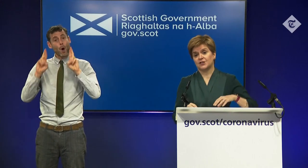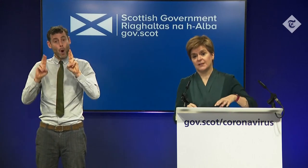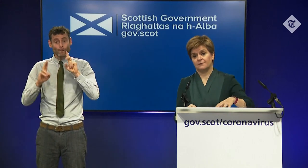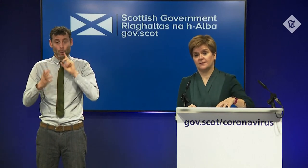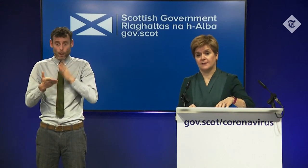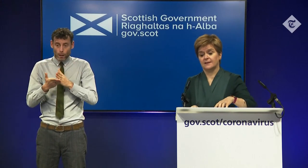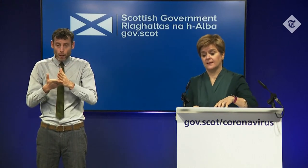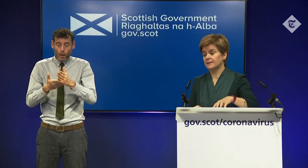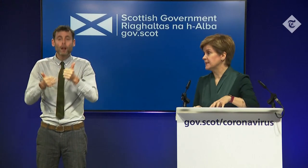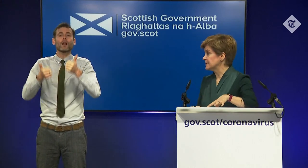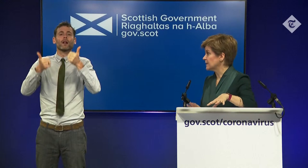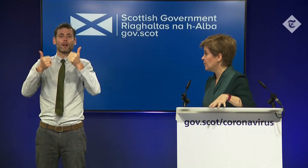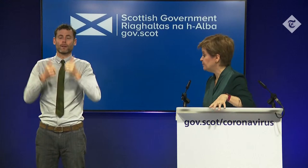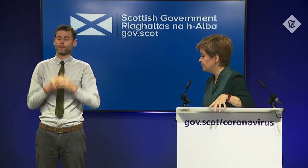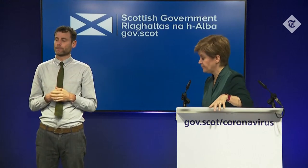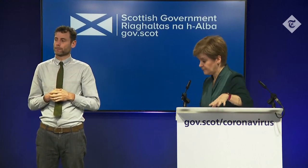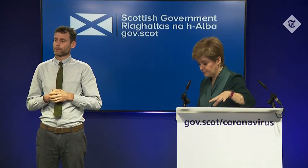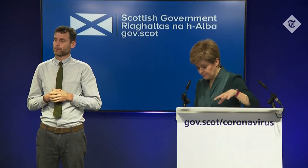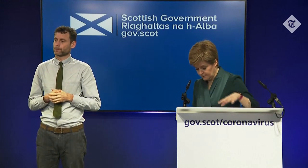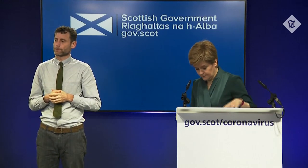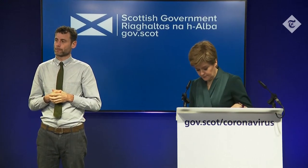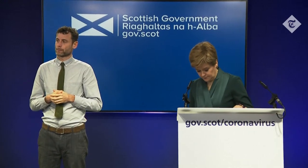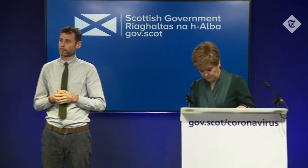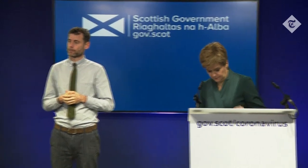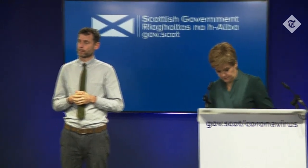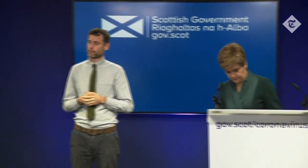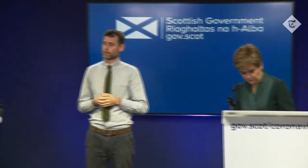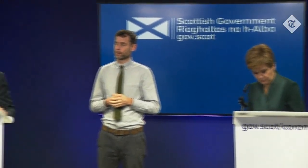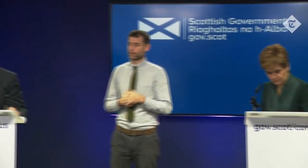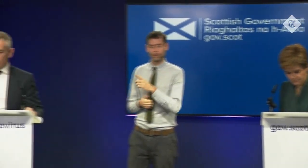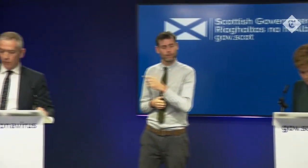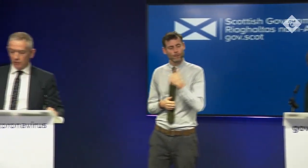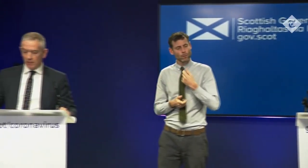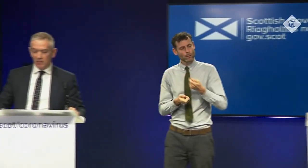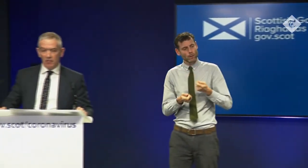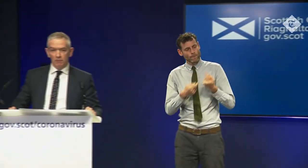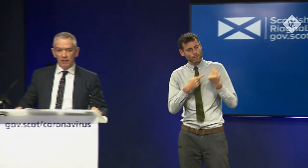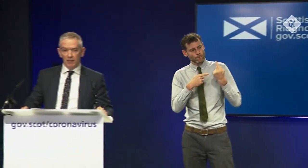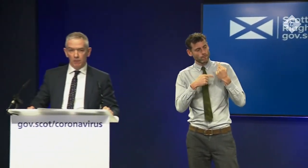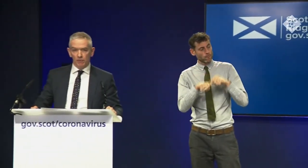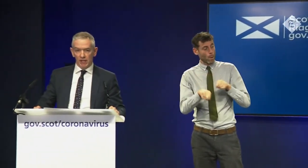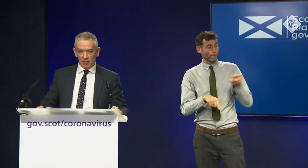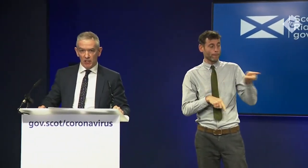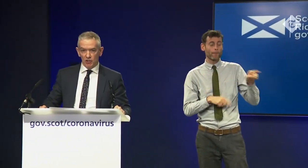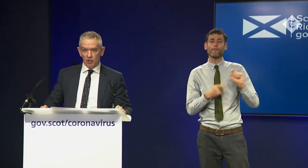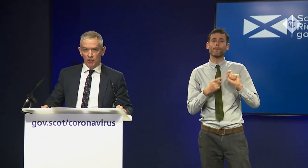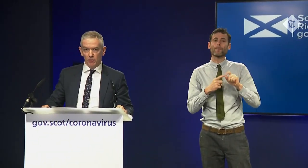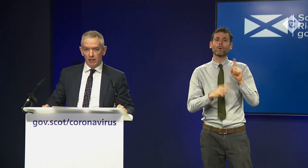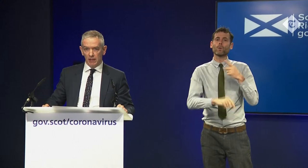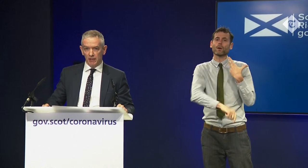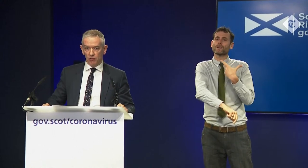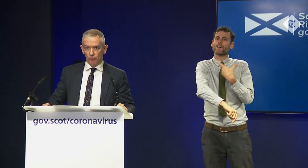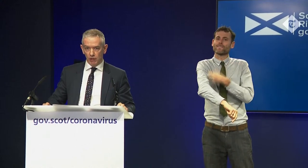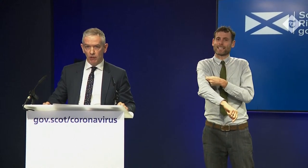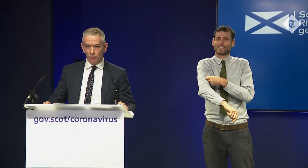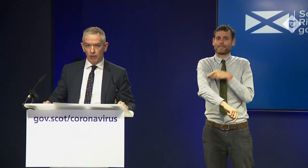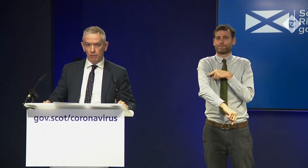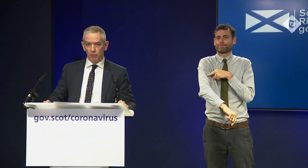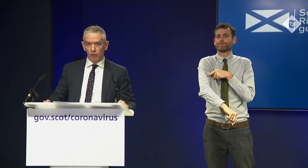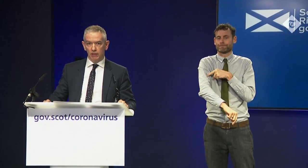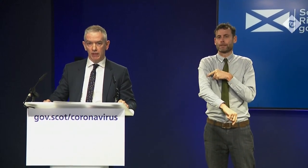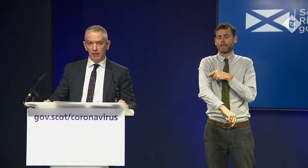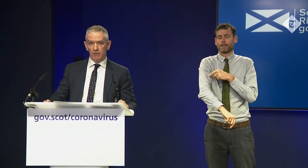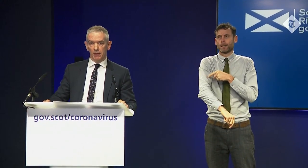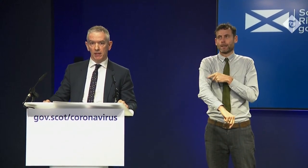make sufficient difference in the days to come. Dan, I want to pick up on that point that the First Minister has made there about vaccination just now. I think it's really,